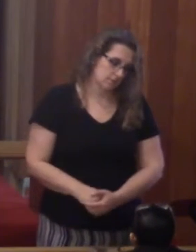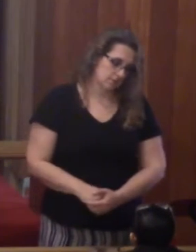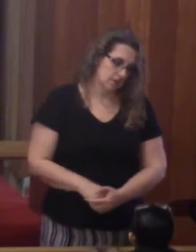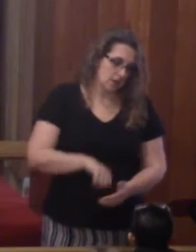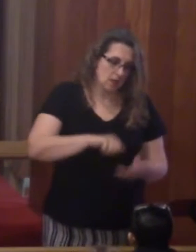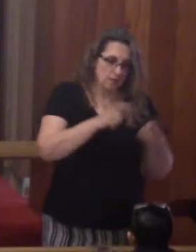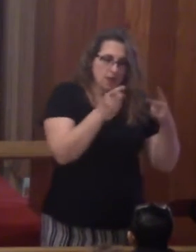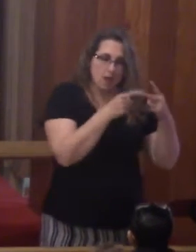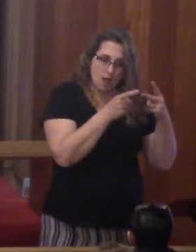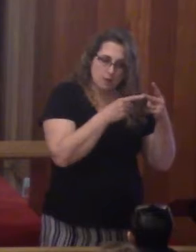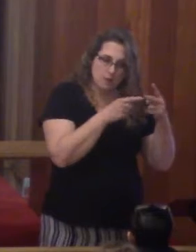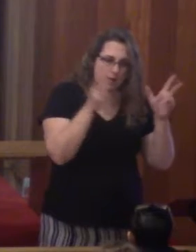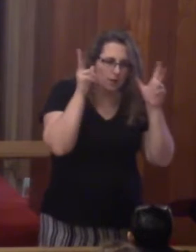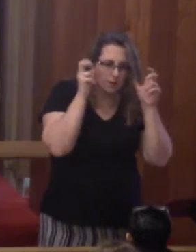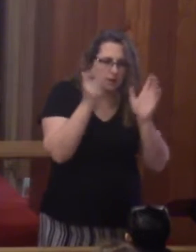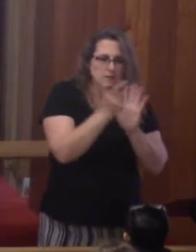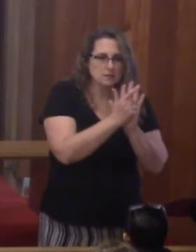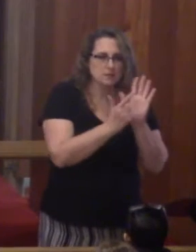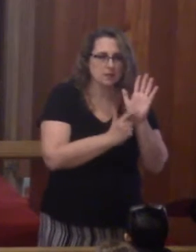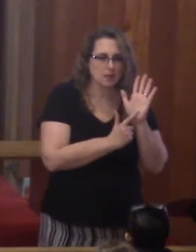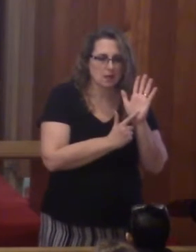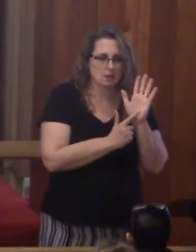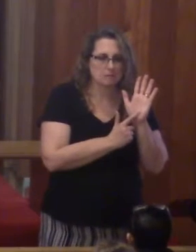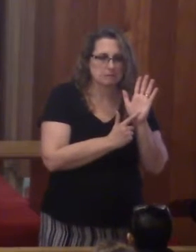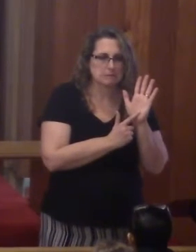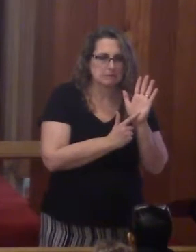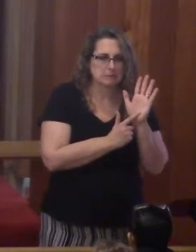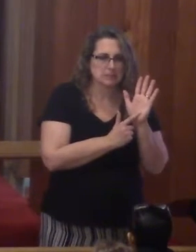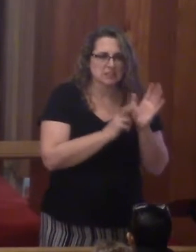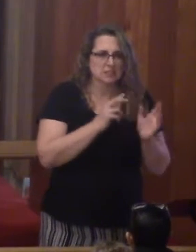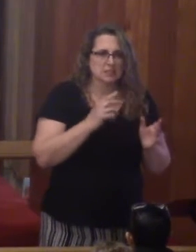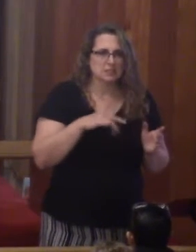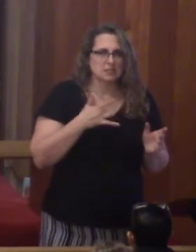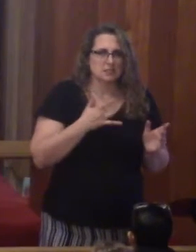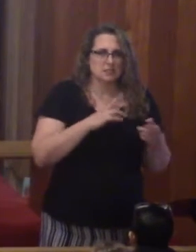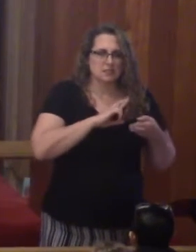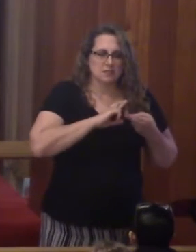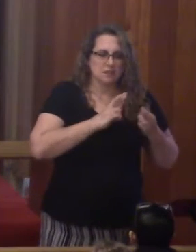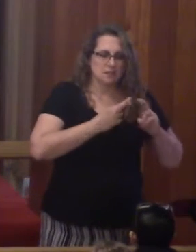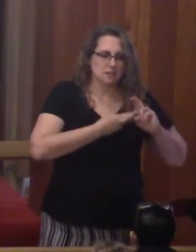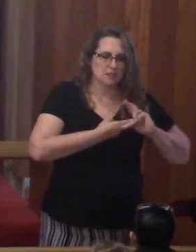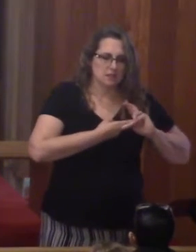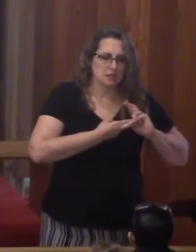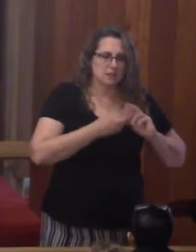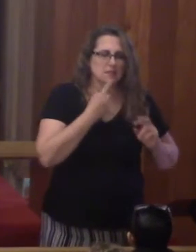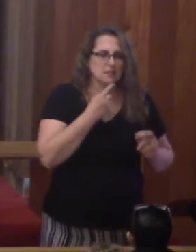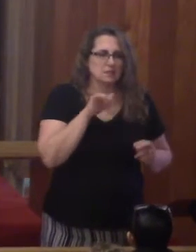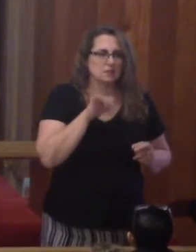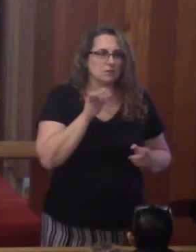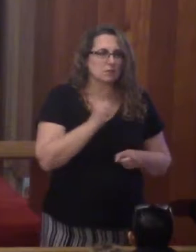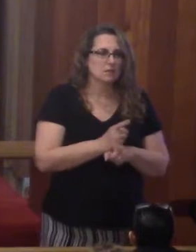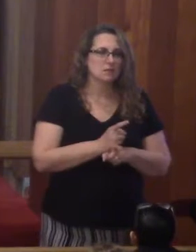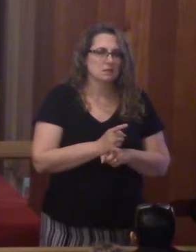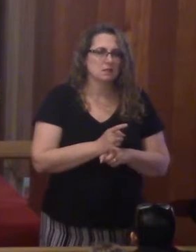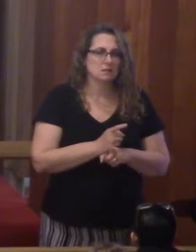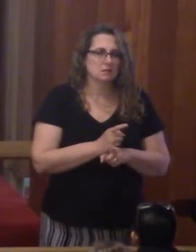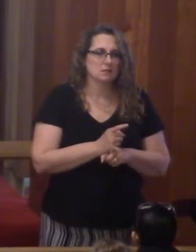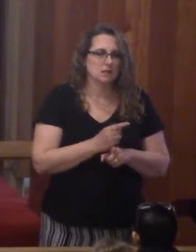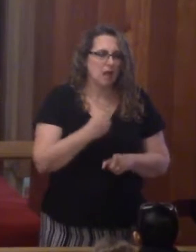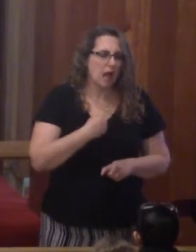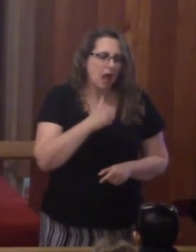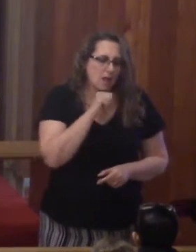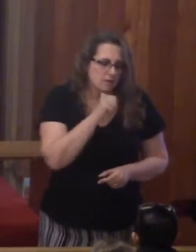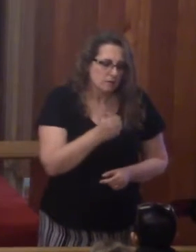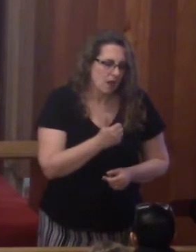The other one who hears the law hears it in repentance. Says you were right. I have